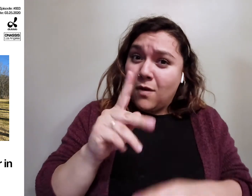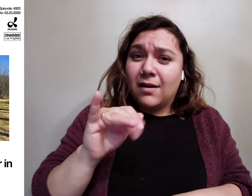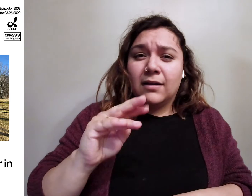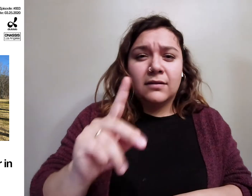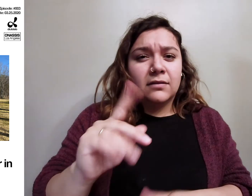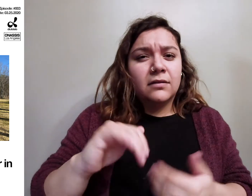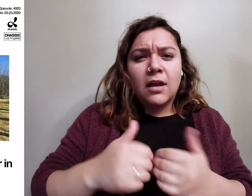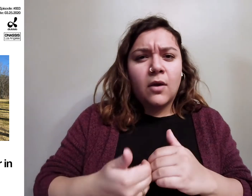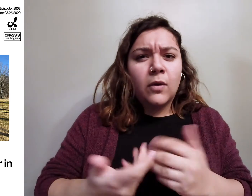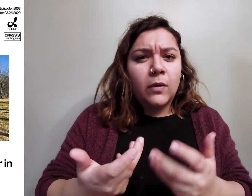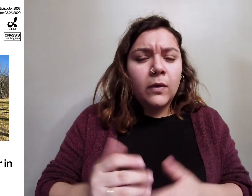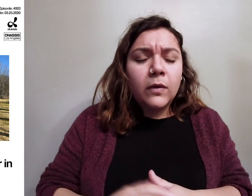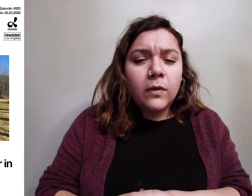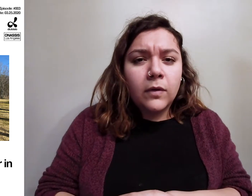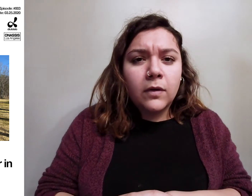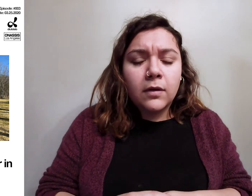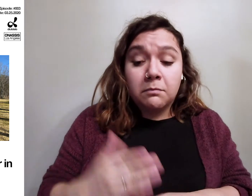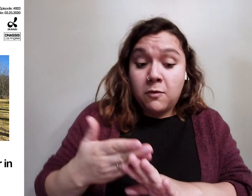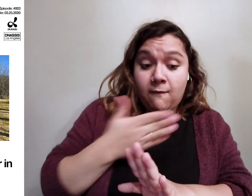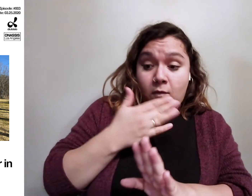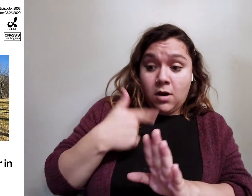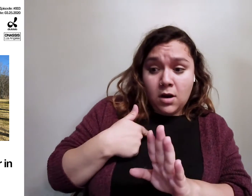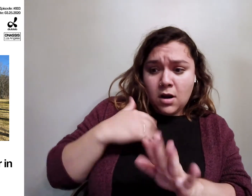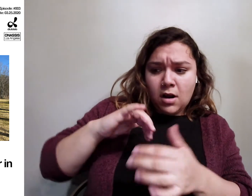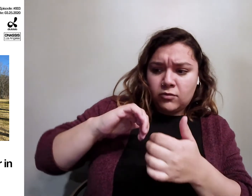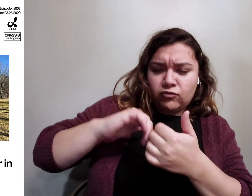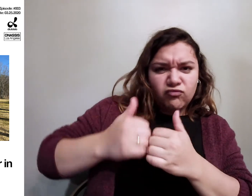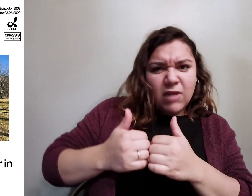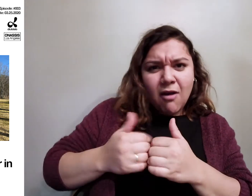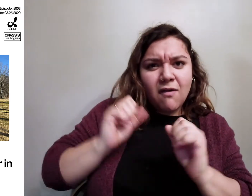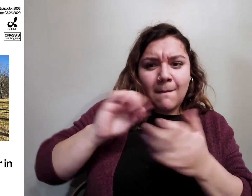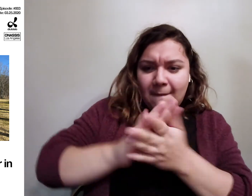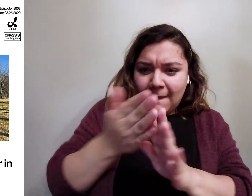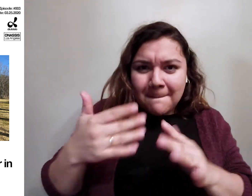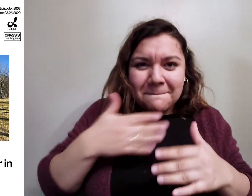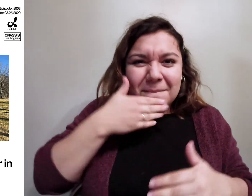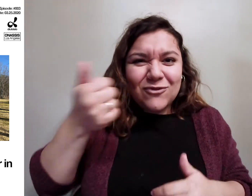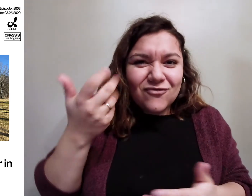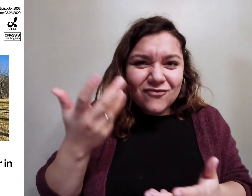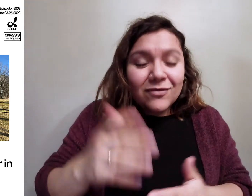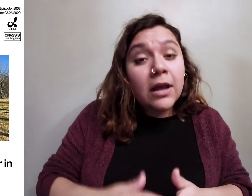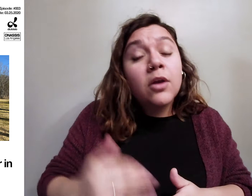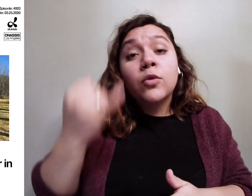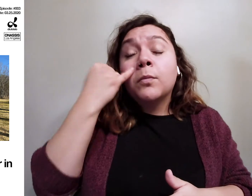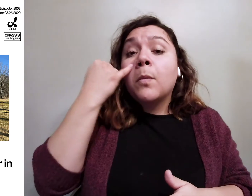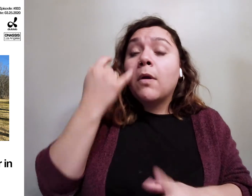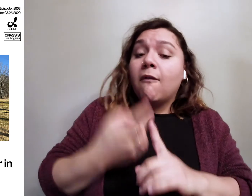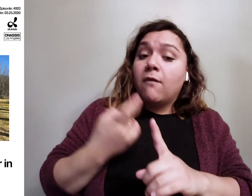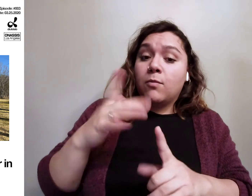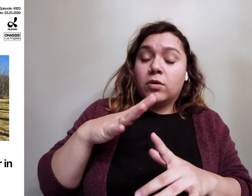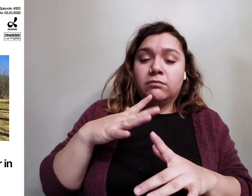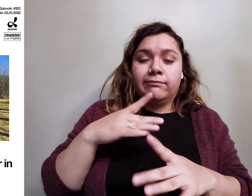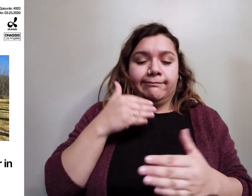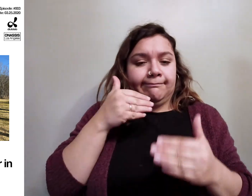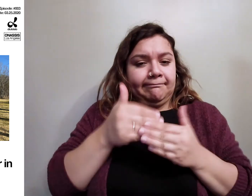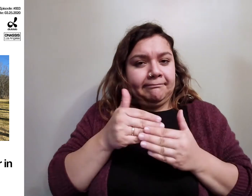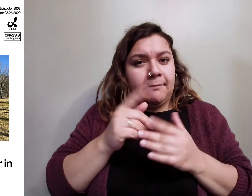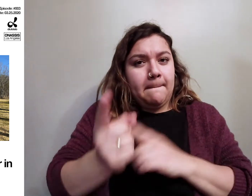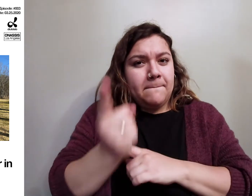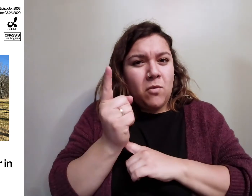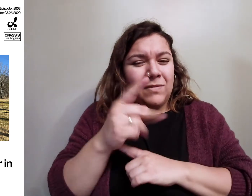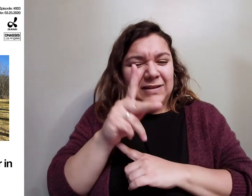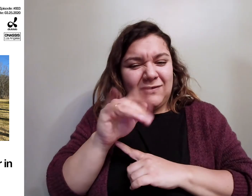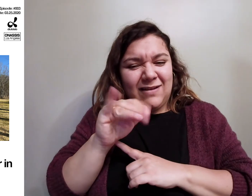kindness to the immediate group of people around you, then maybe it expands to a bigger group, and